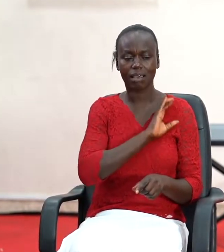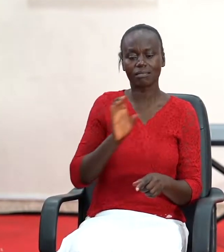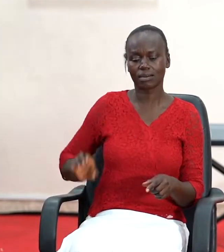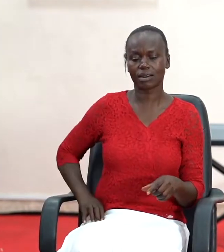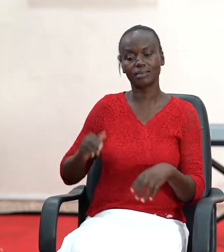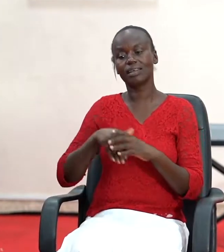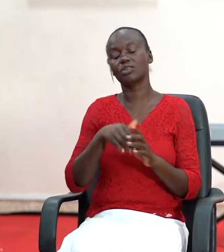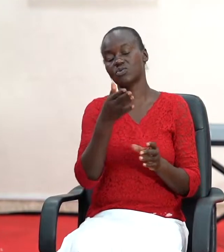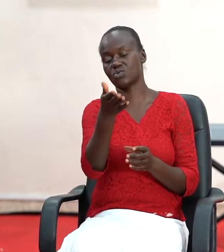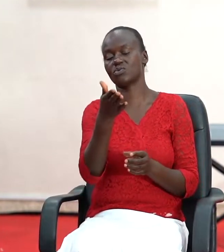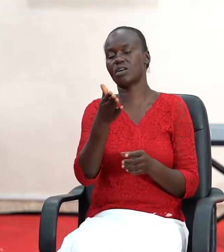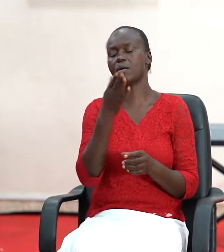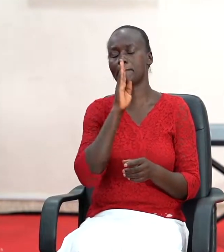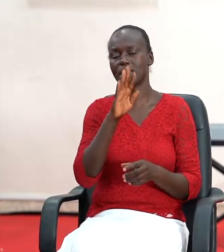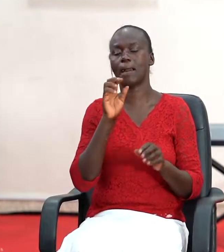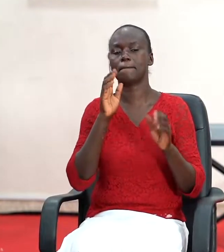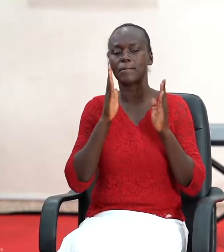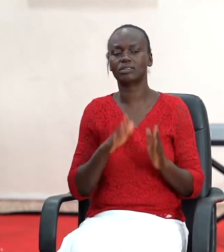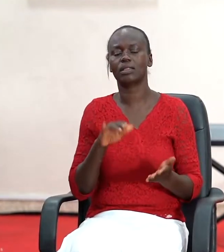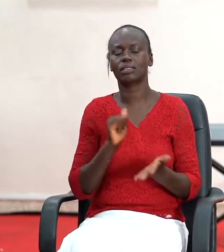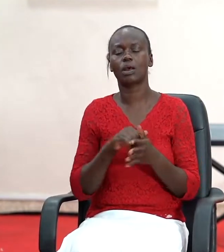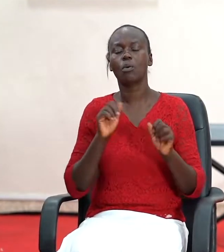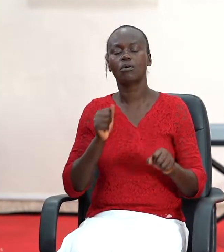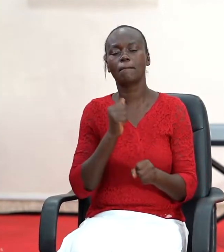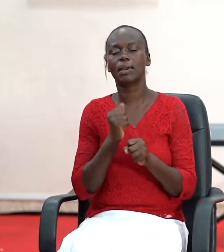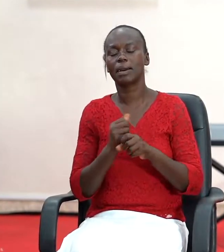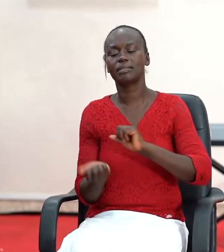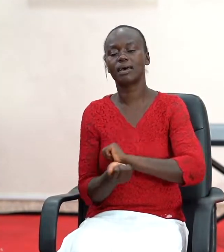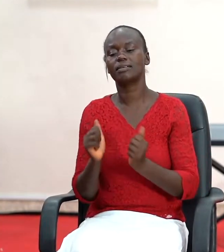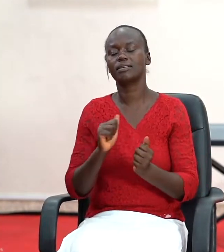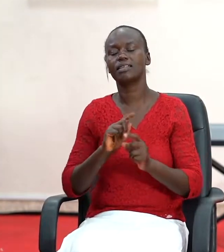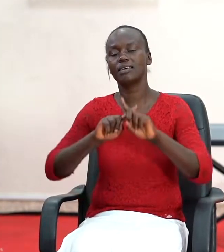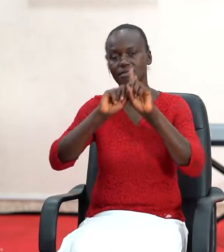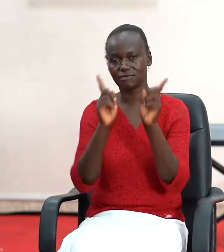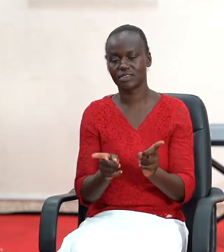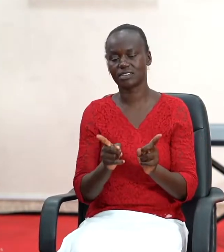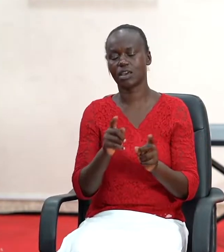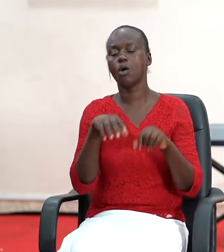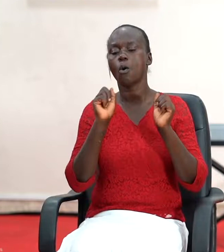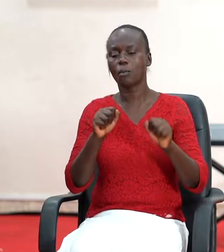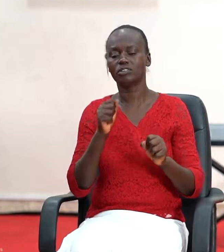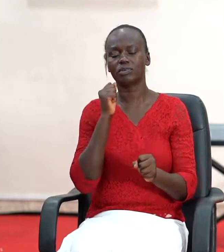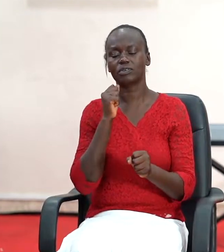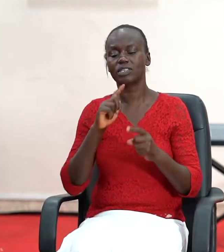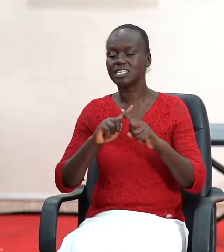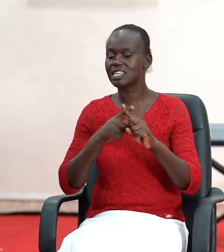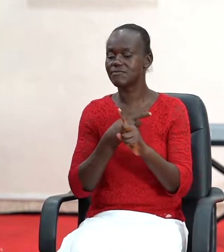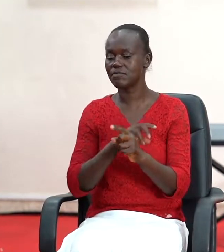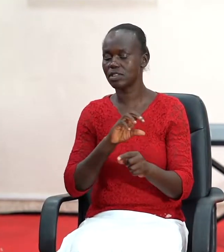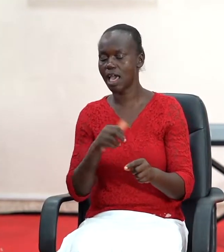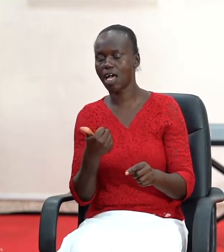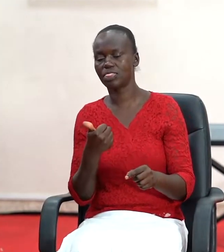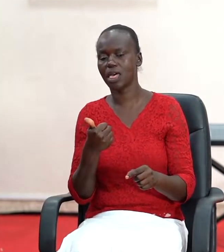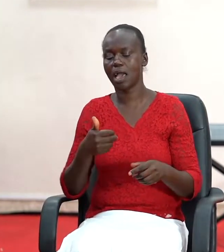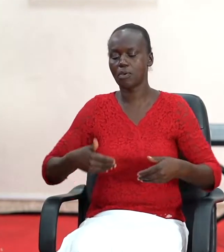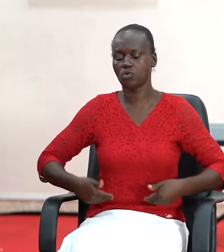can be that person who can make that difference. You can be that person who can be different from the other young people. Be